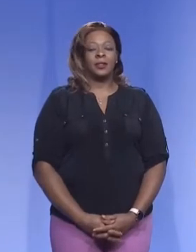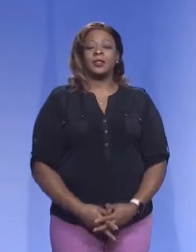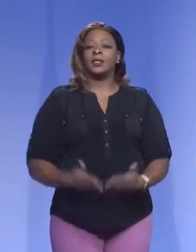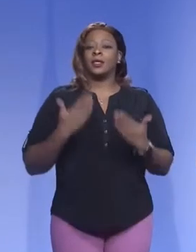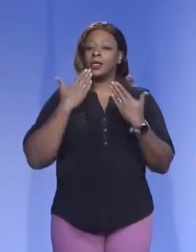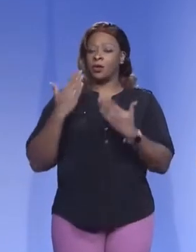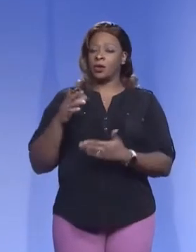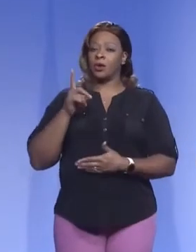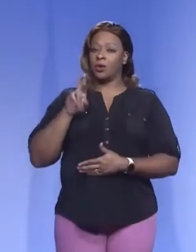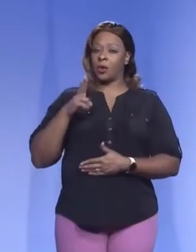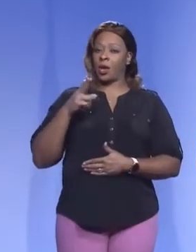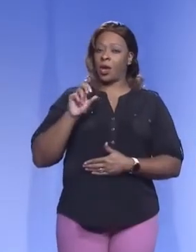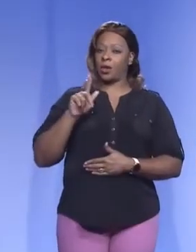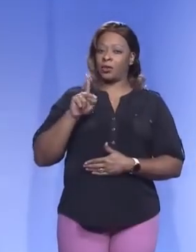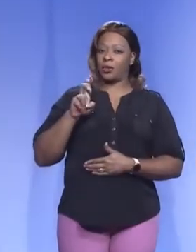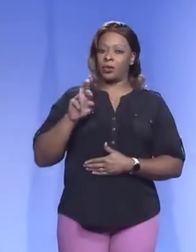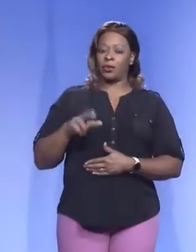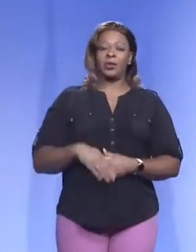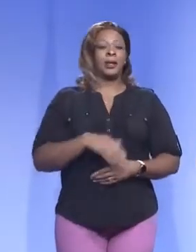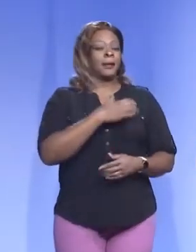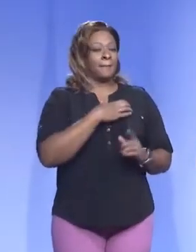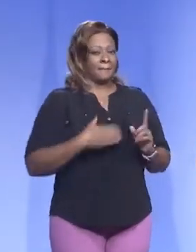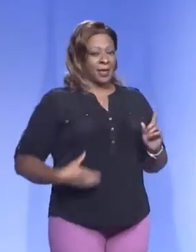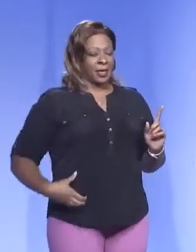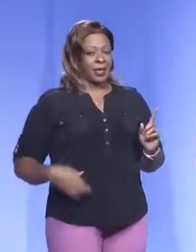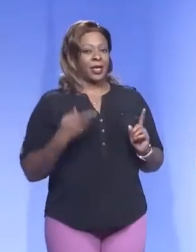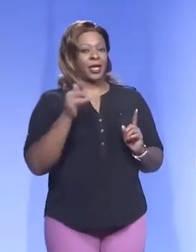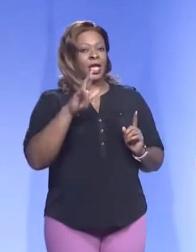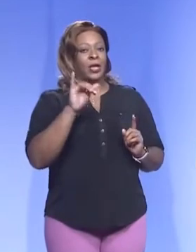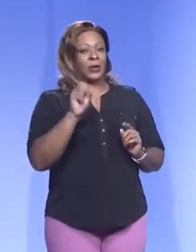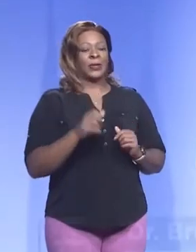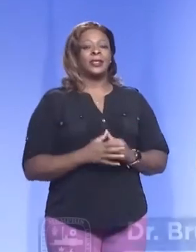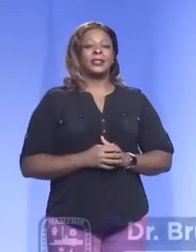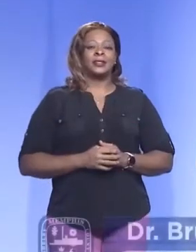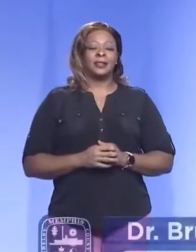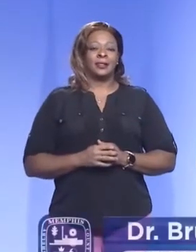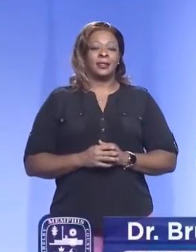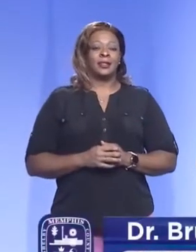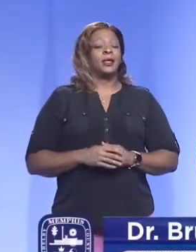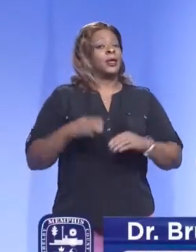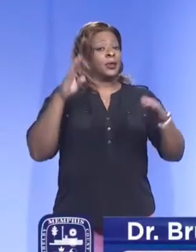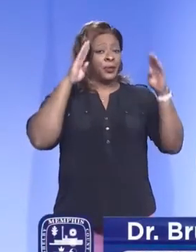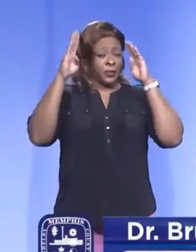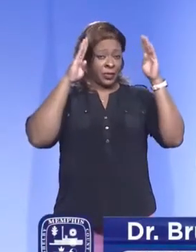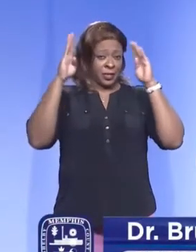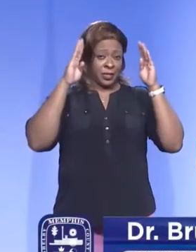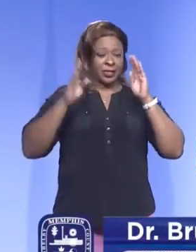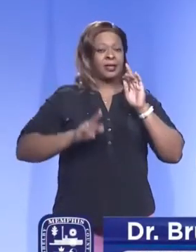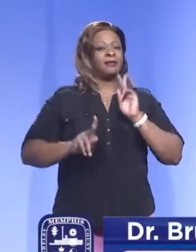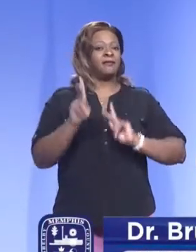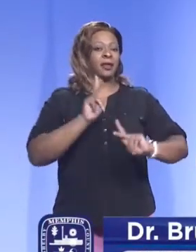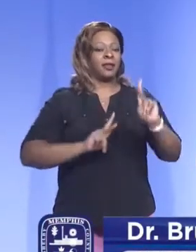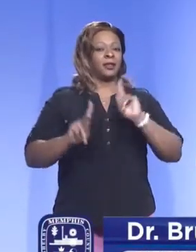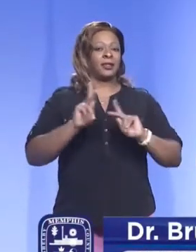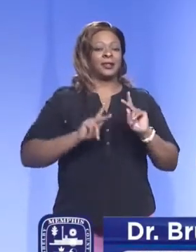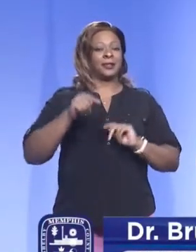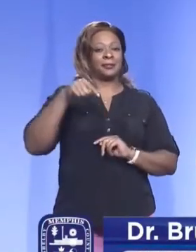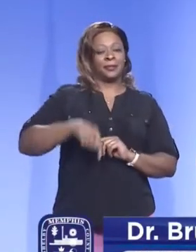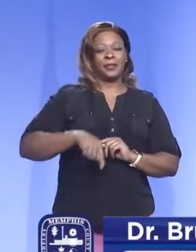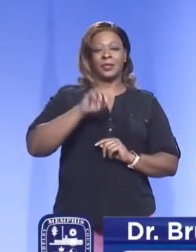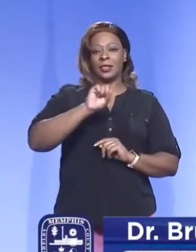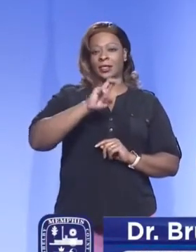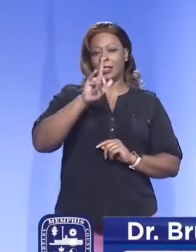Thank you, Dr. Haushalter, Mayor Harris. Greetings, fellow citizens of Shelby